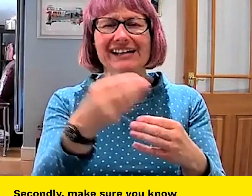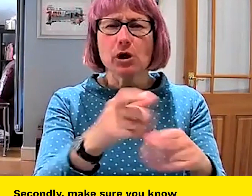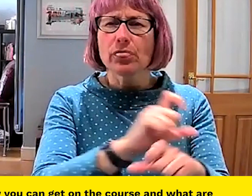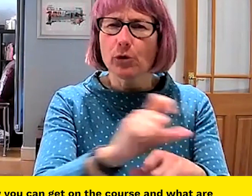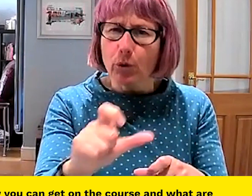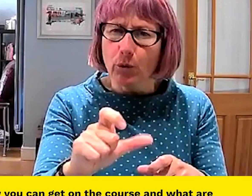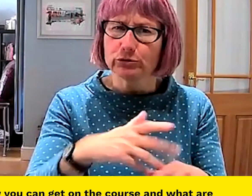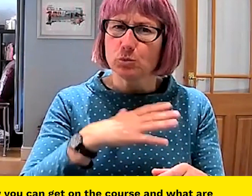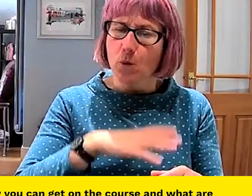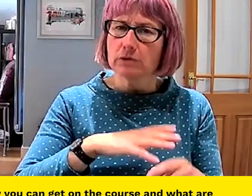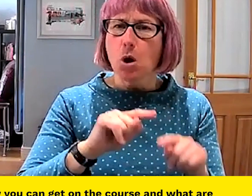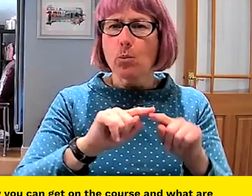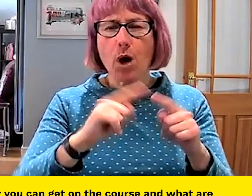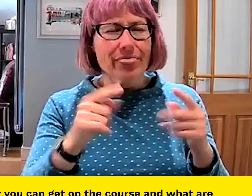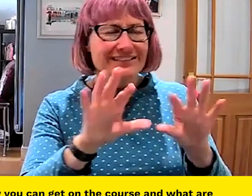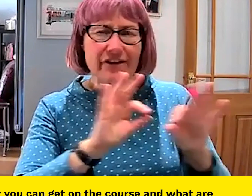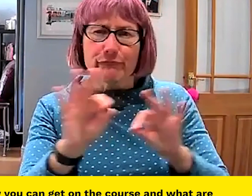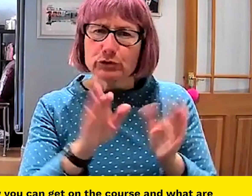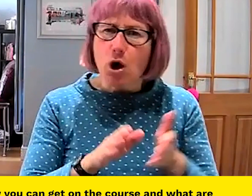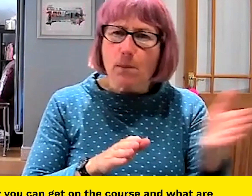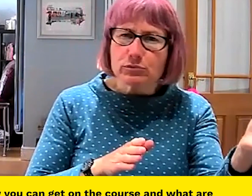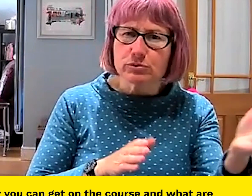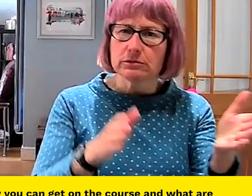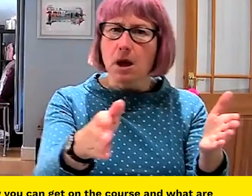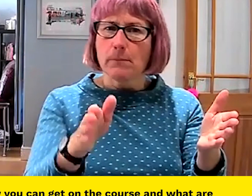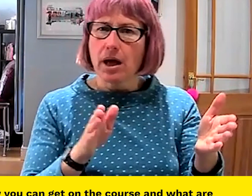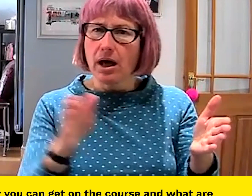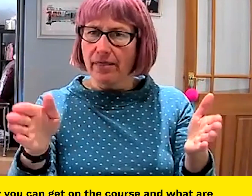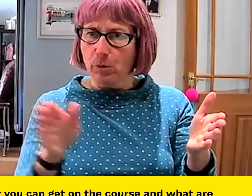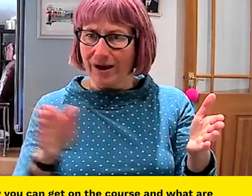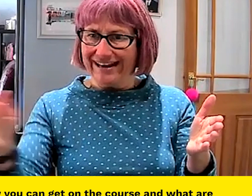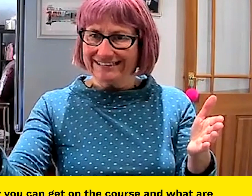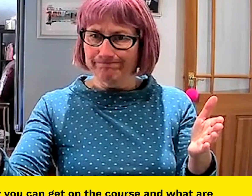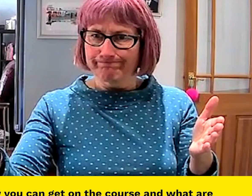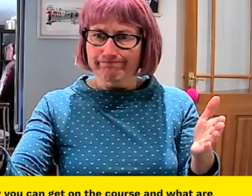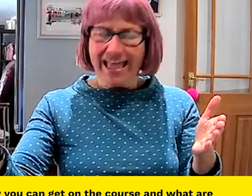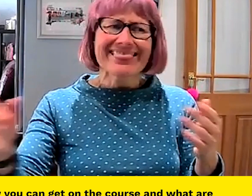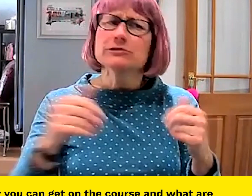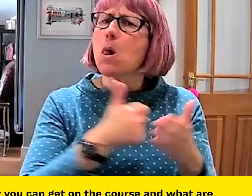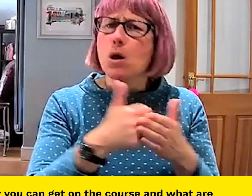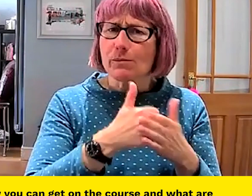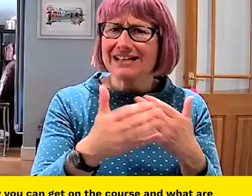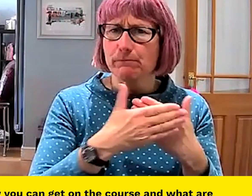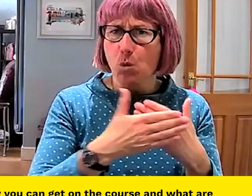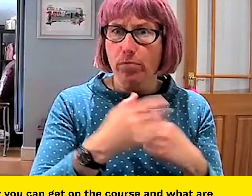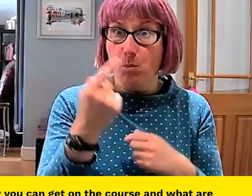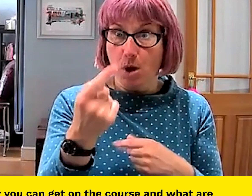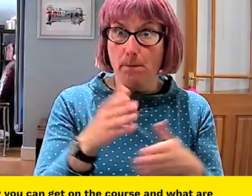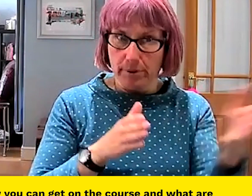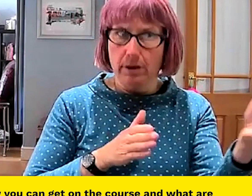How you can get on the course and what are the options and the pathways available to you. There's